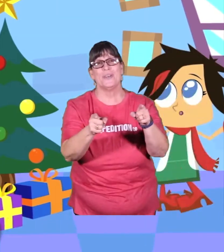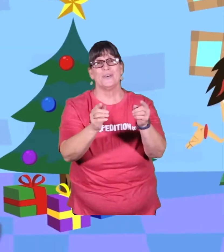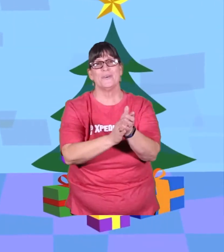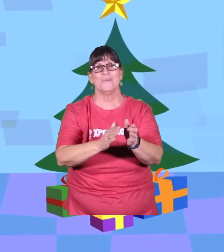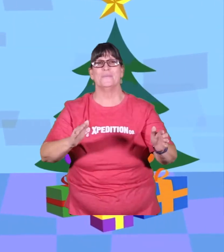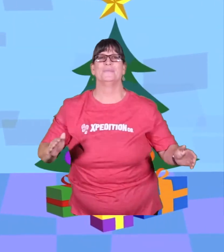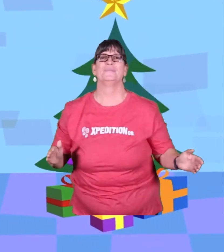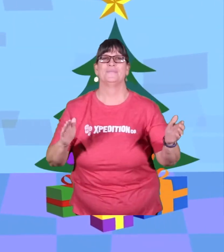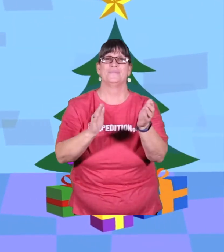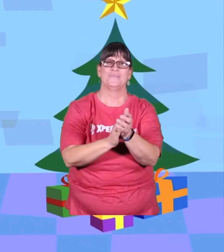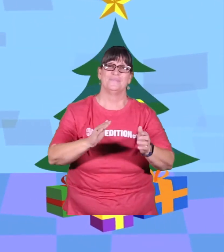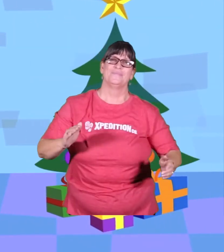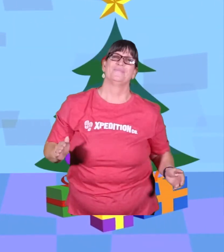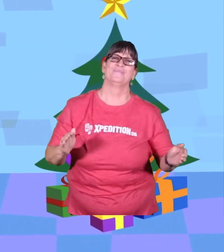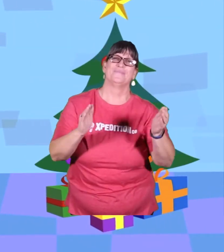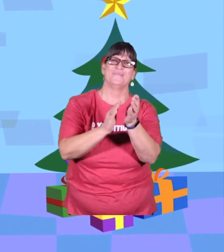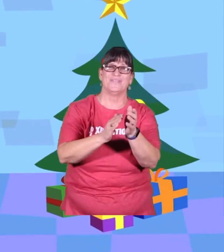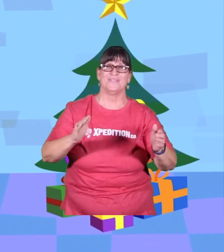to you